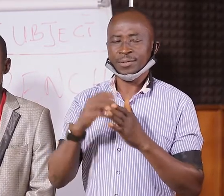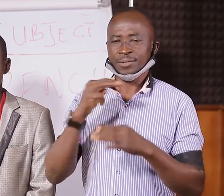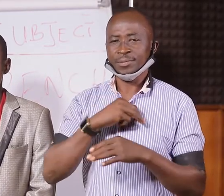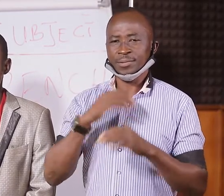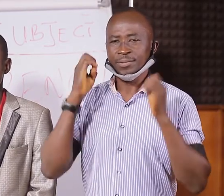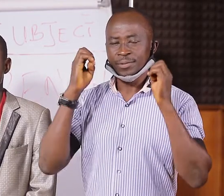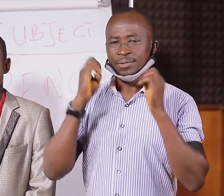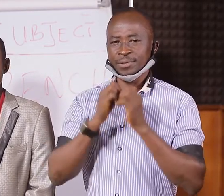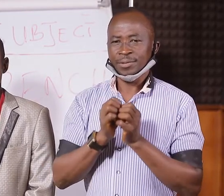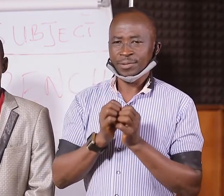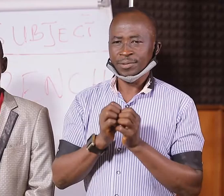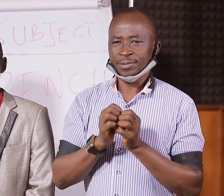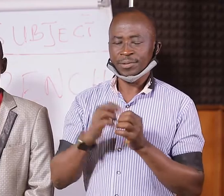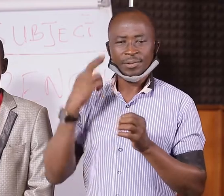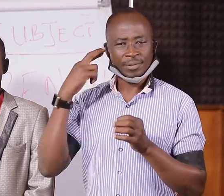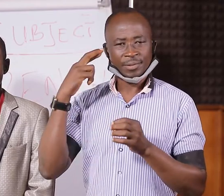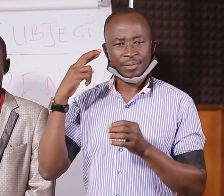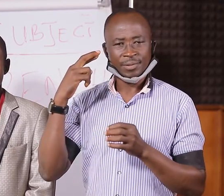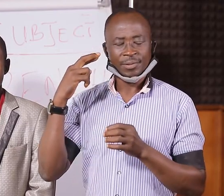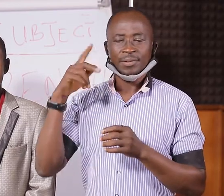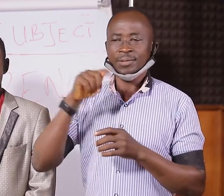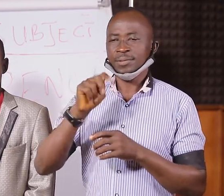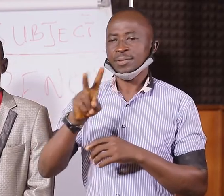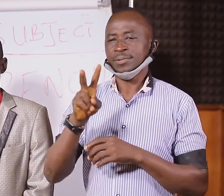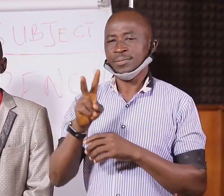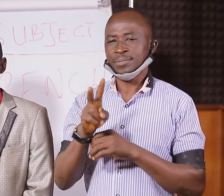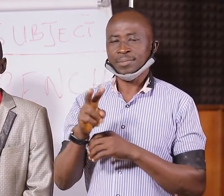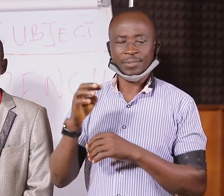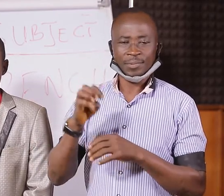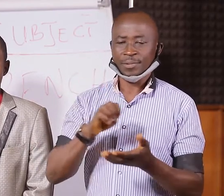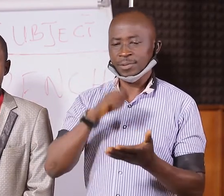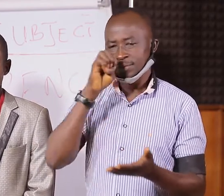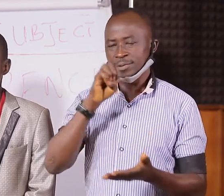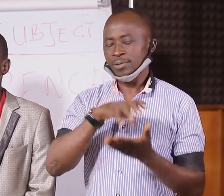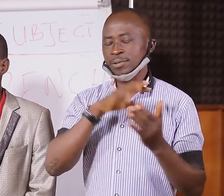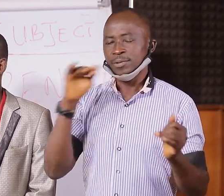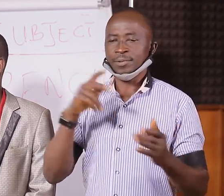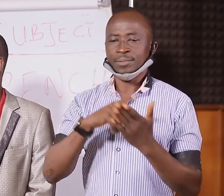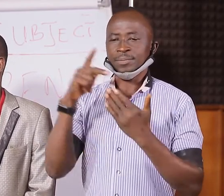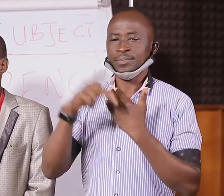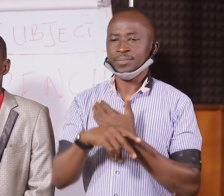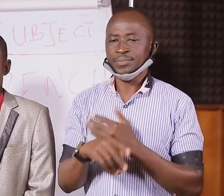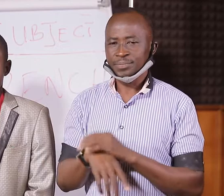of Education radio, television, e-learning program.